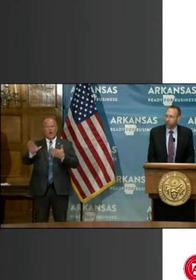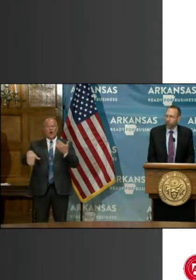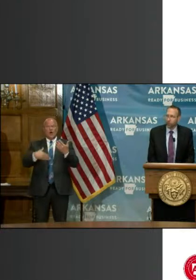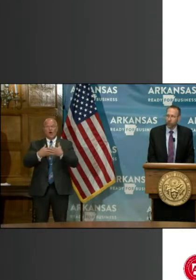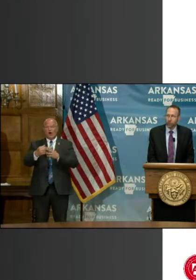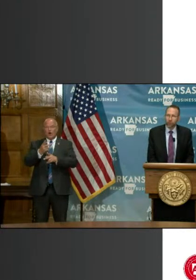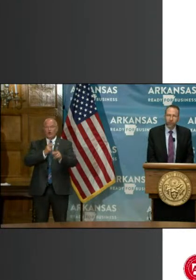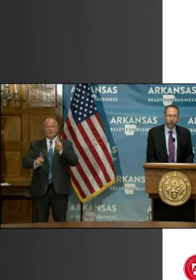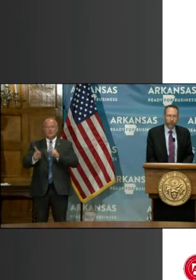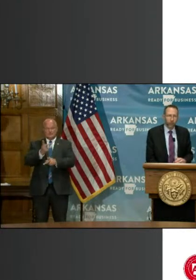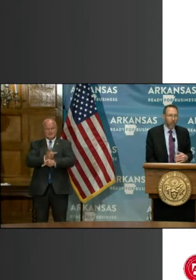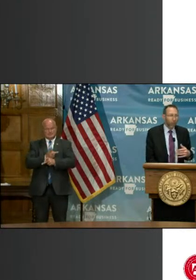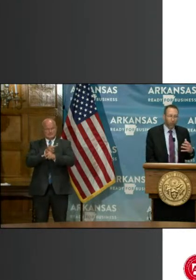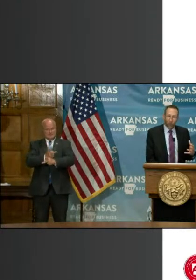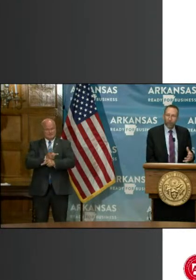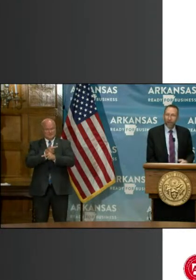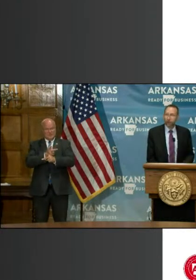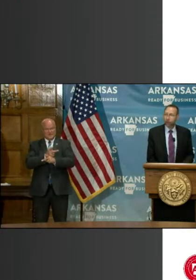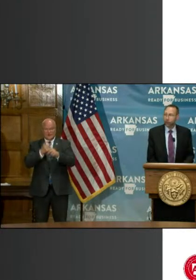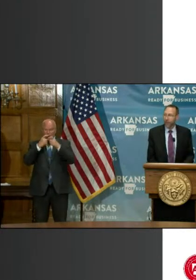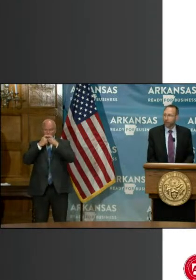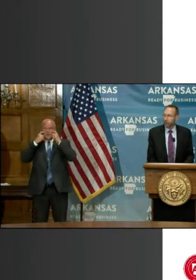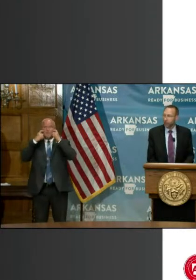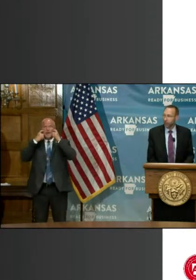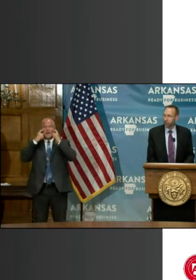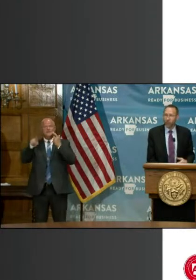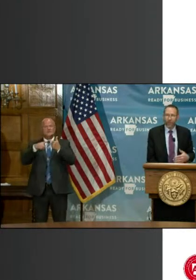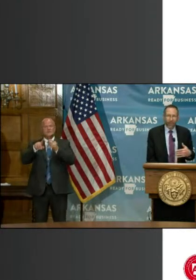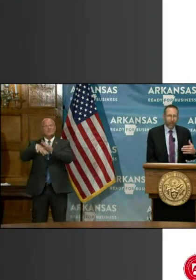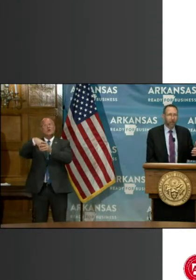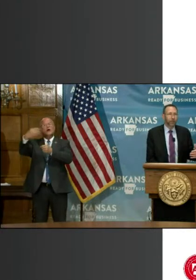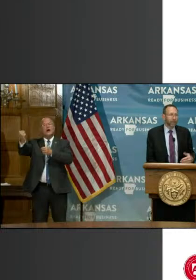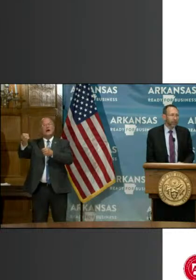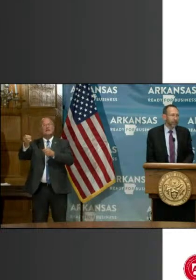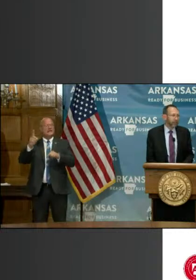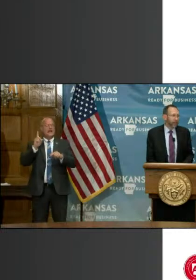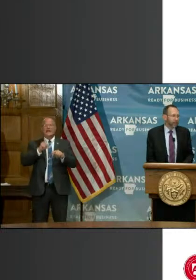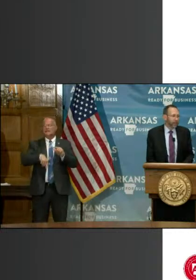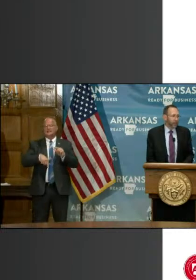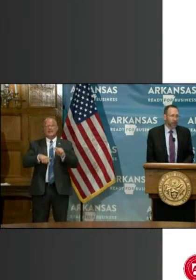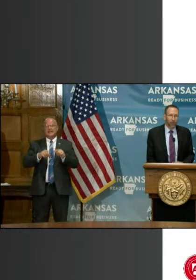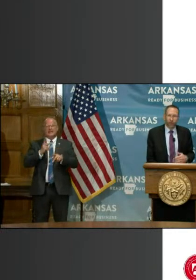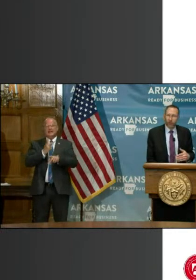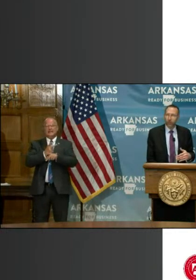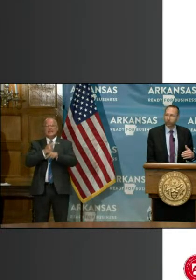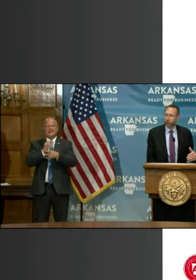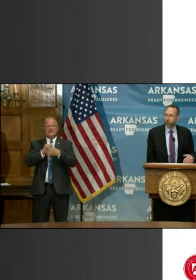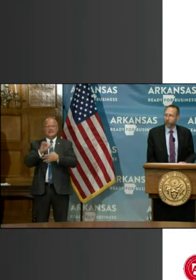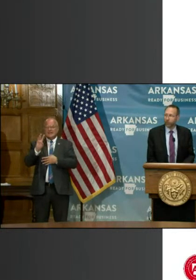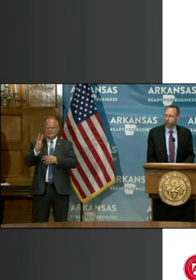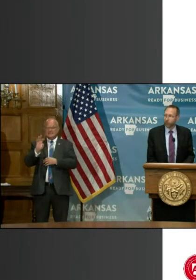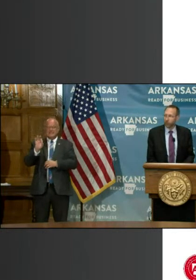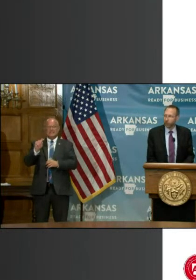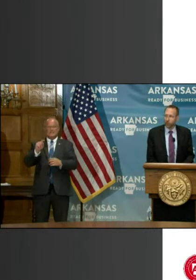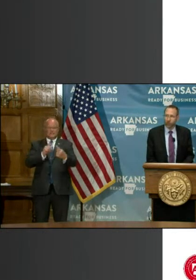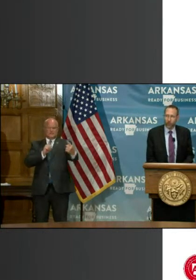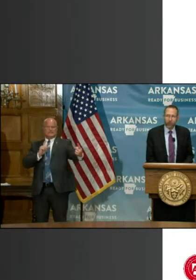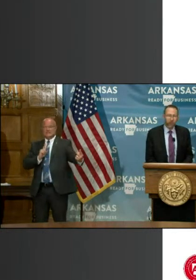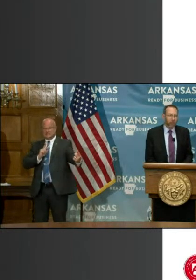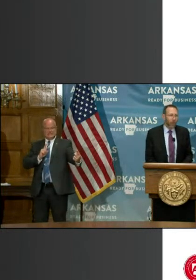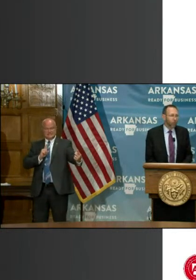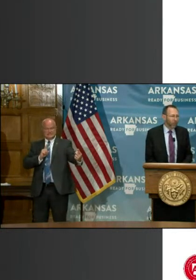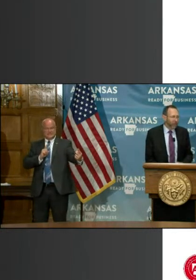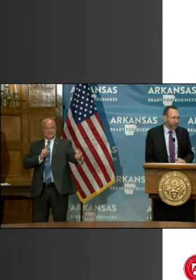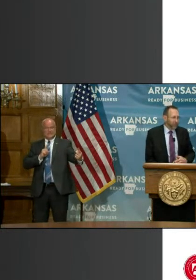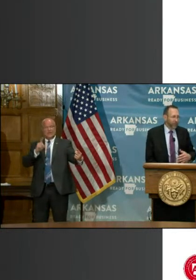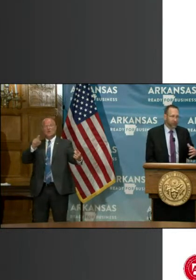those precautions. We need to wear masks when out in public when we cannot maintain that 6-foot physical